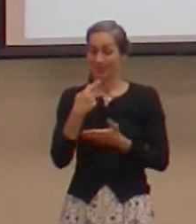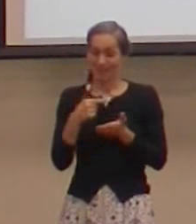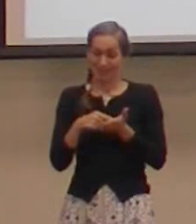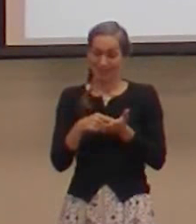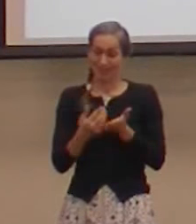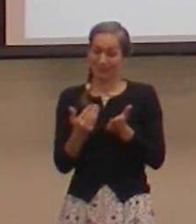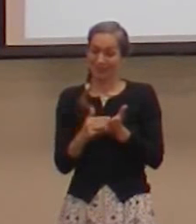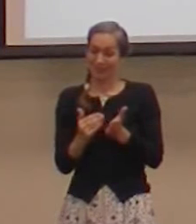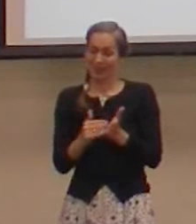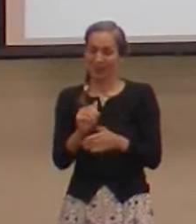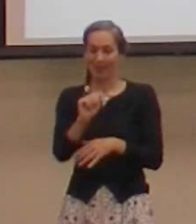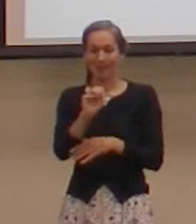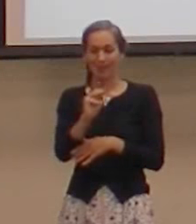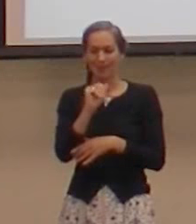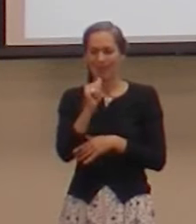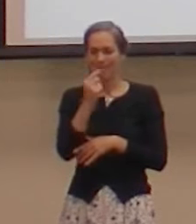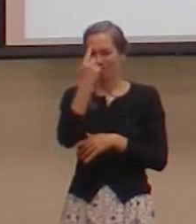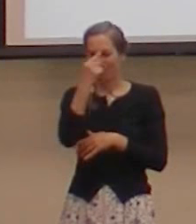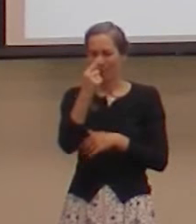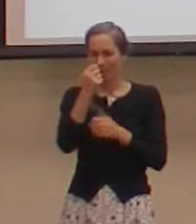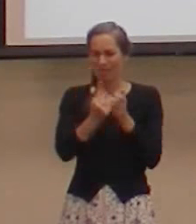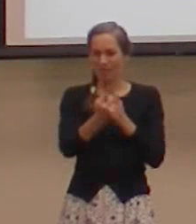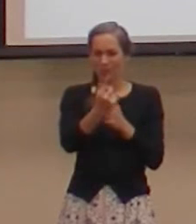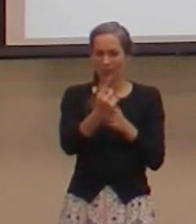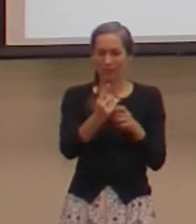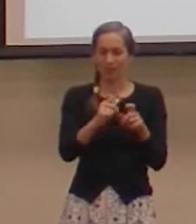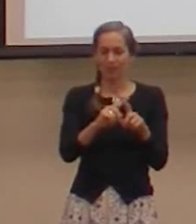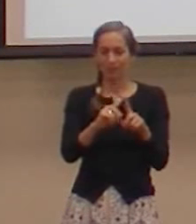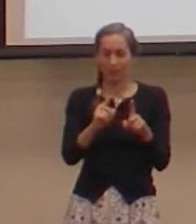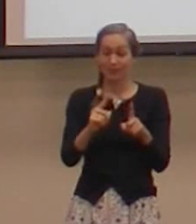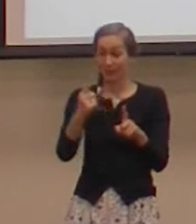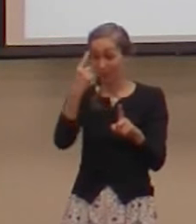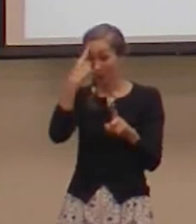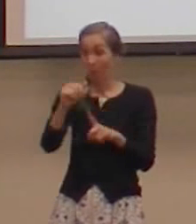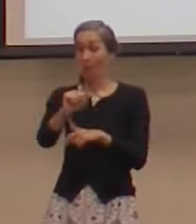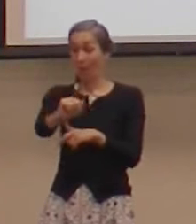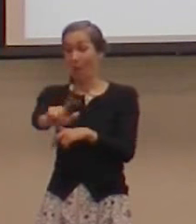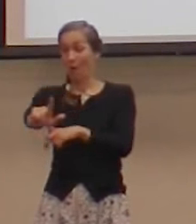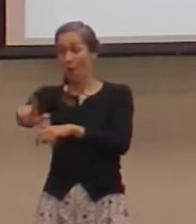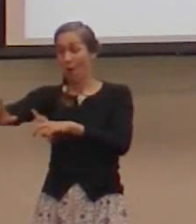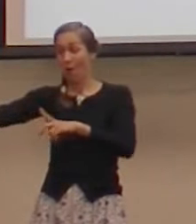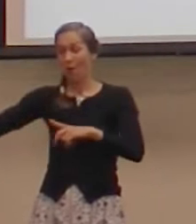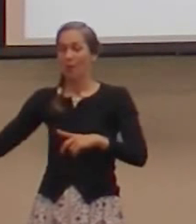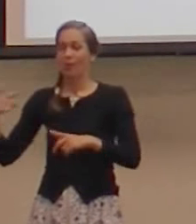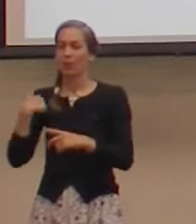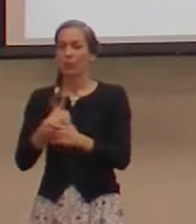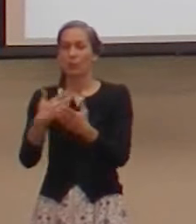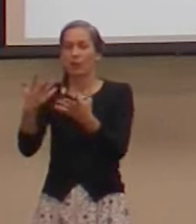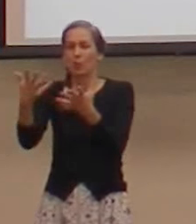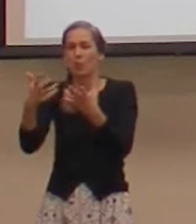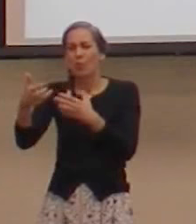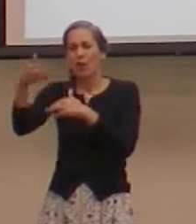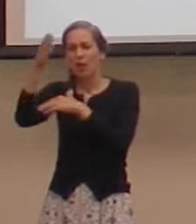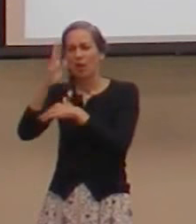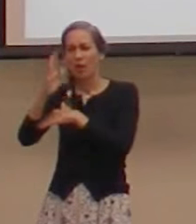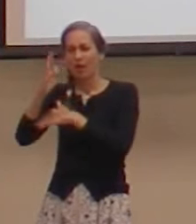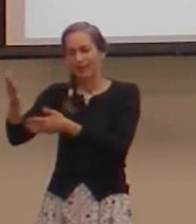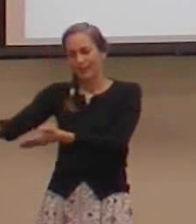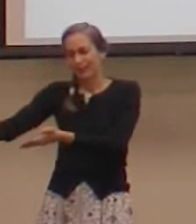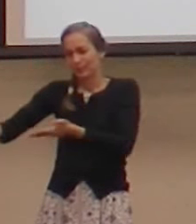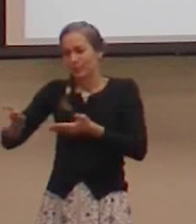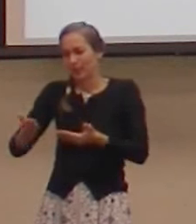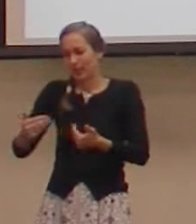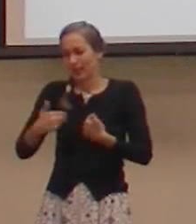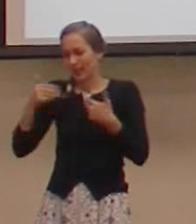for everybody, but I believe it is for all. And we desire that God would bring a young person